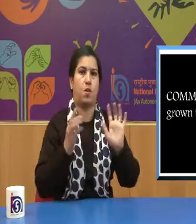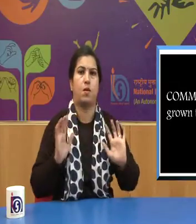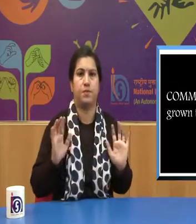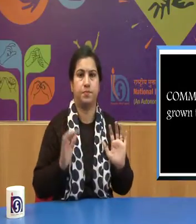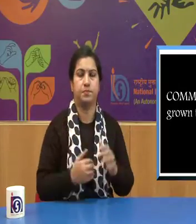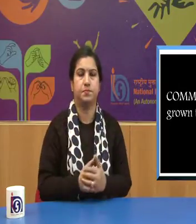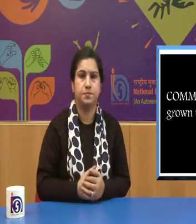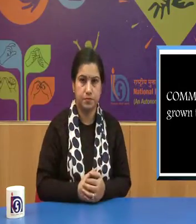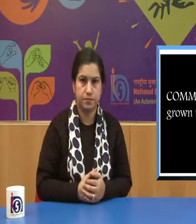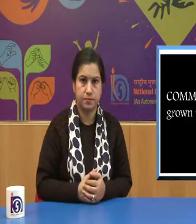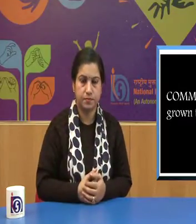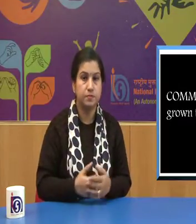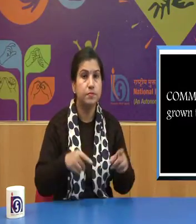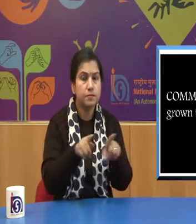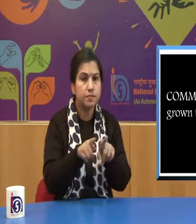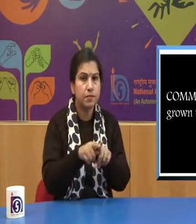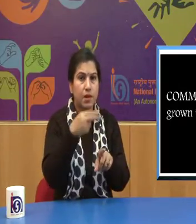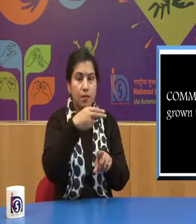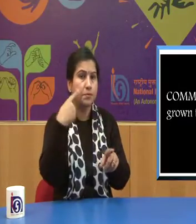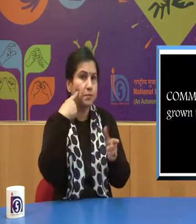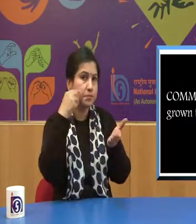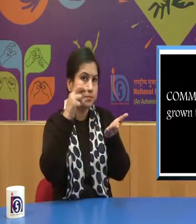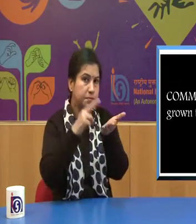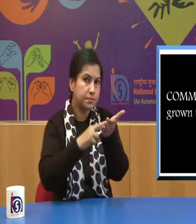crops like indigo,